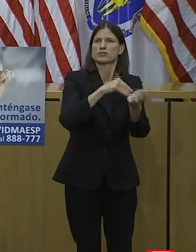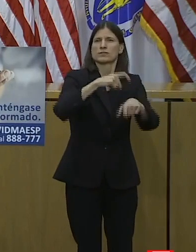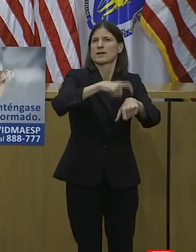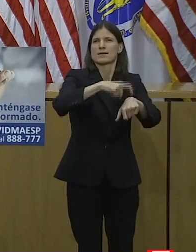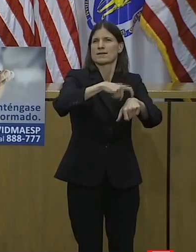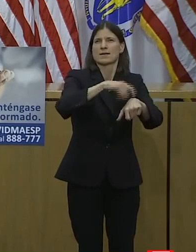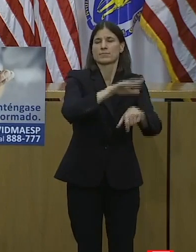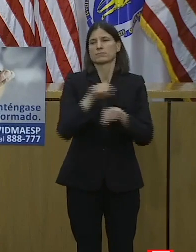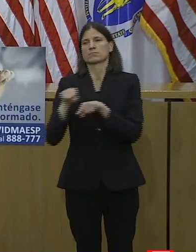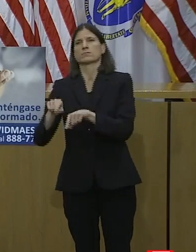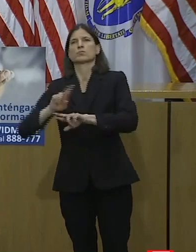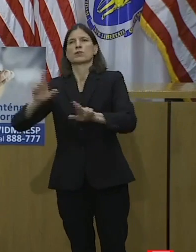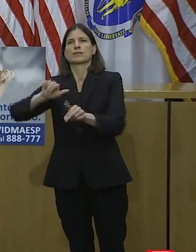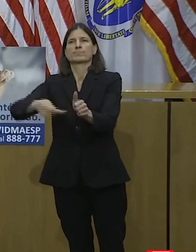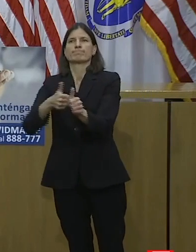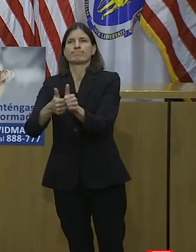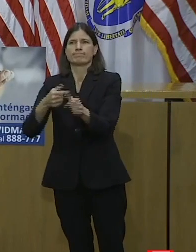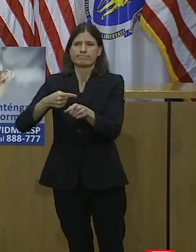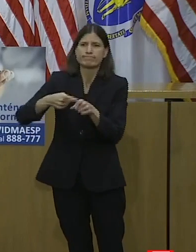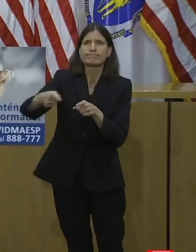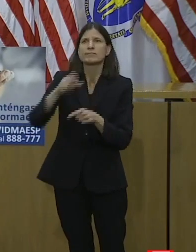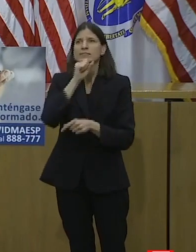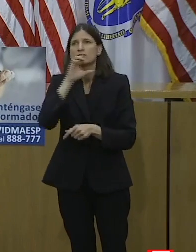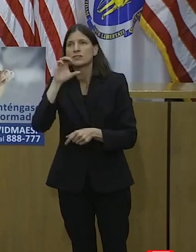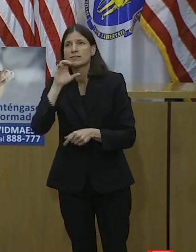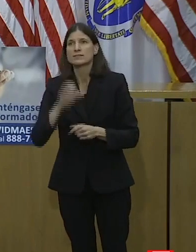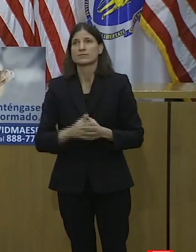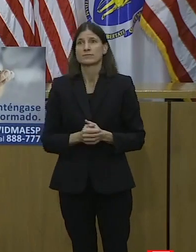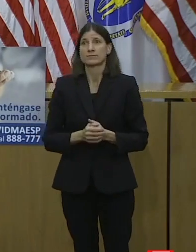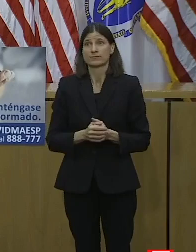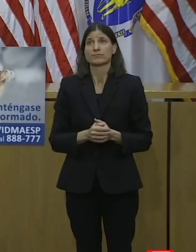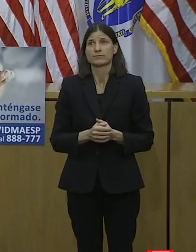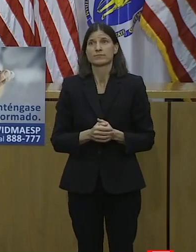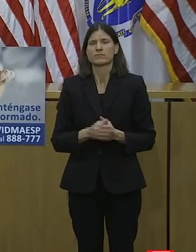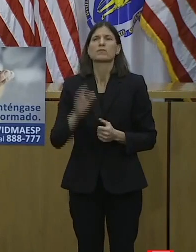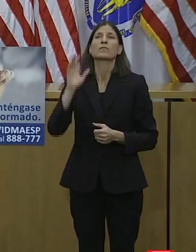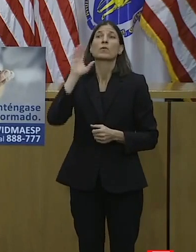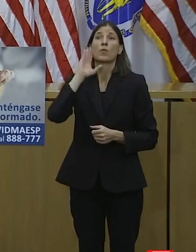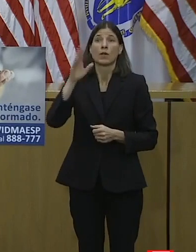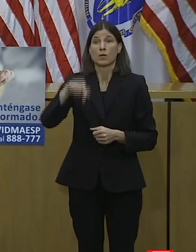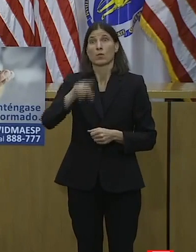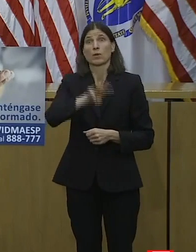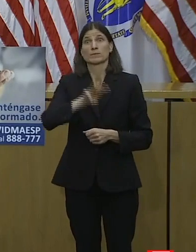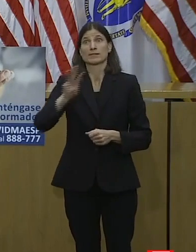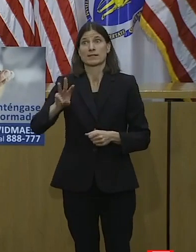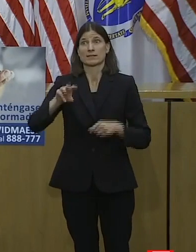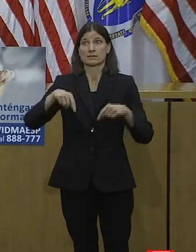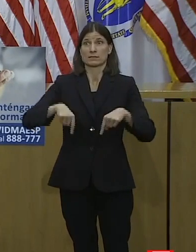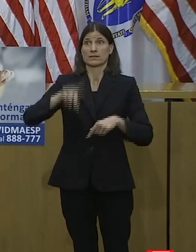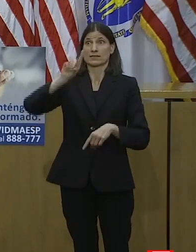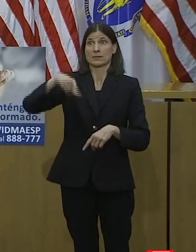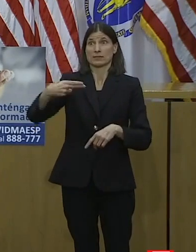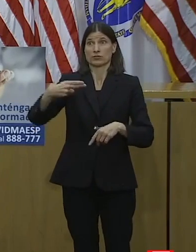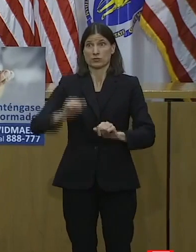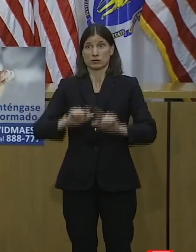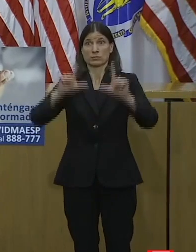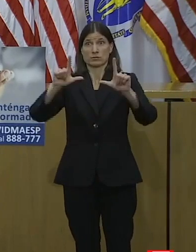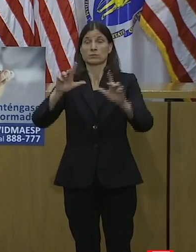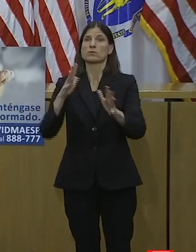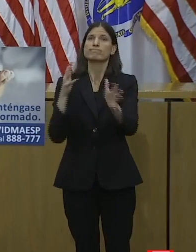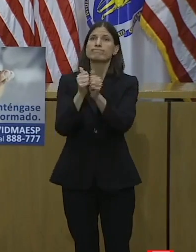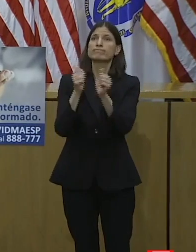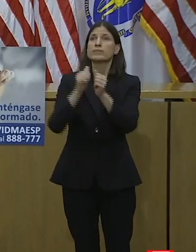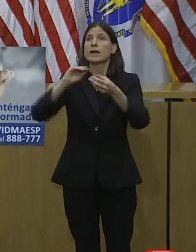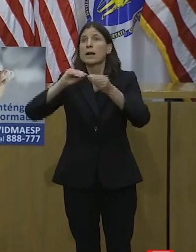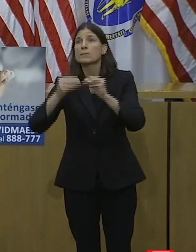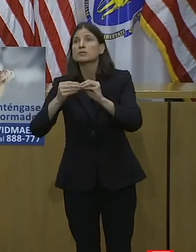today, we will release NOVA coronavirus cases by cities and towns as the state takes additional steps to assess and